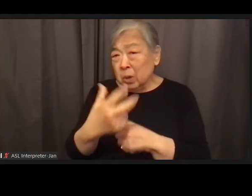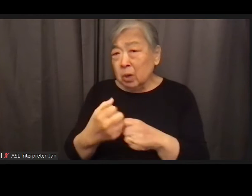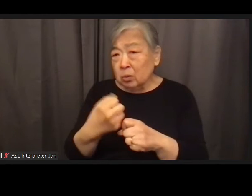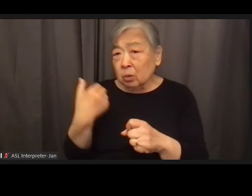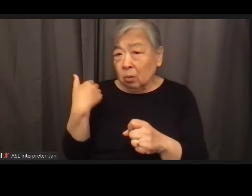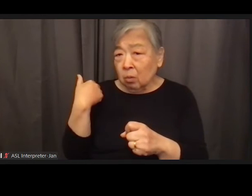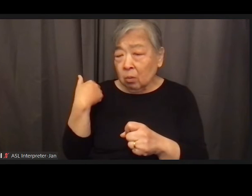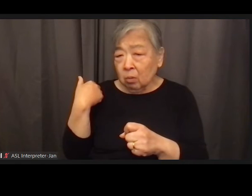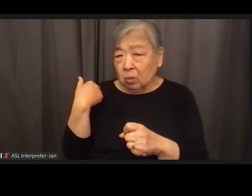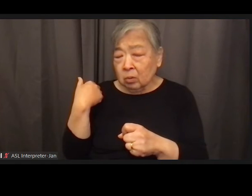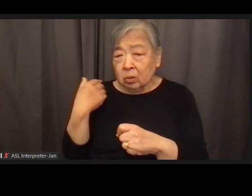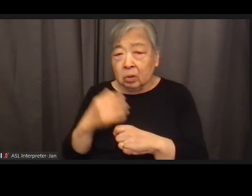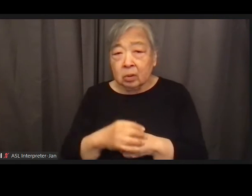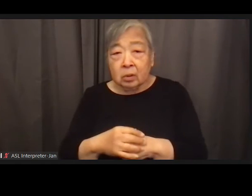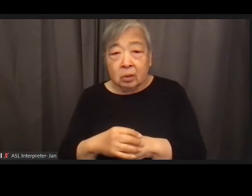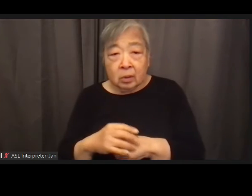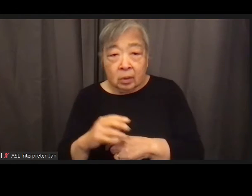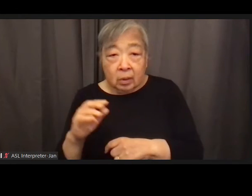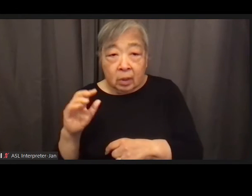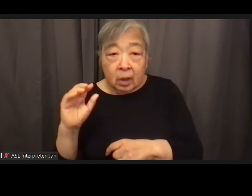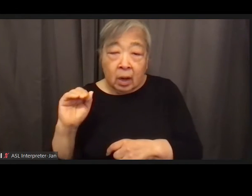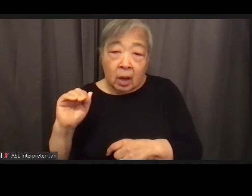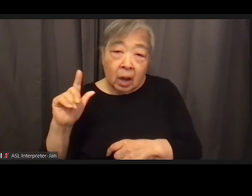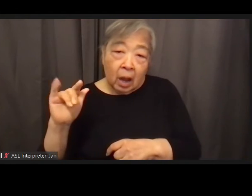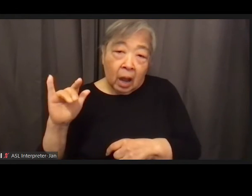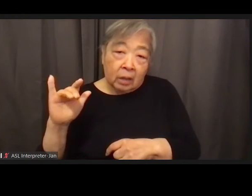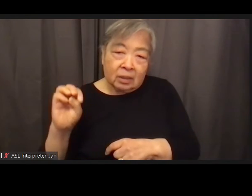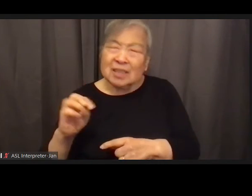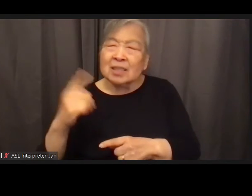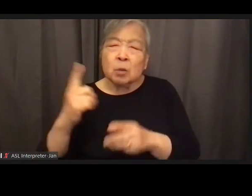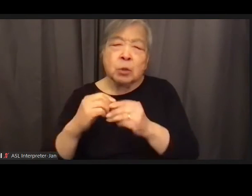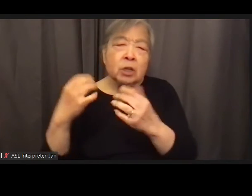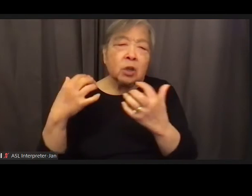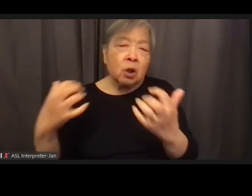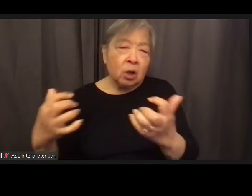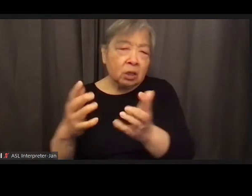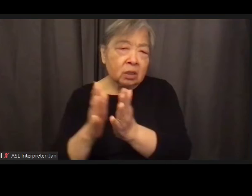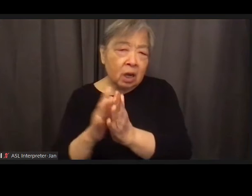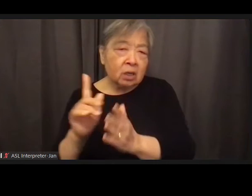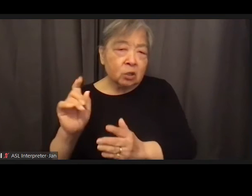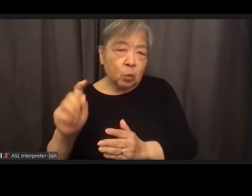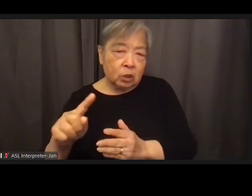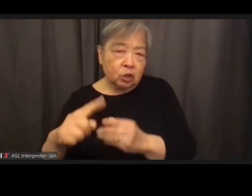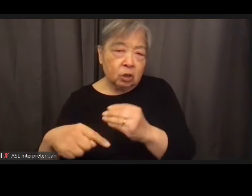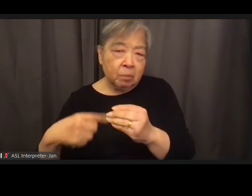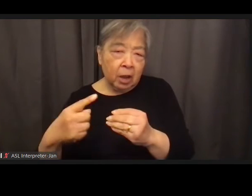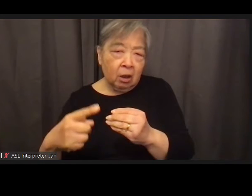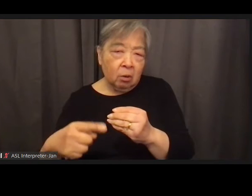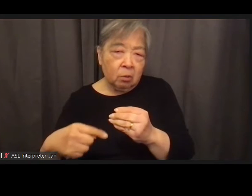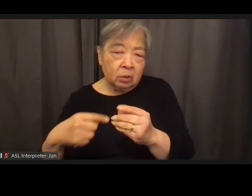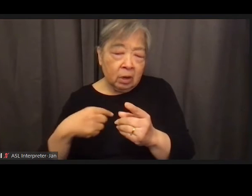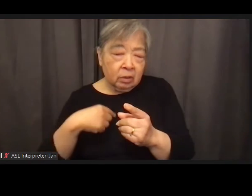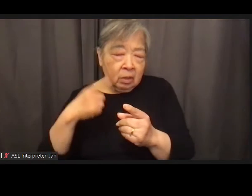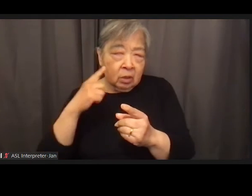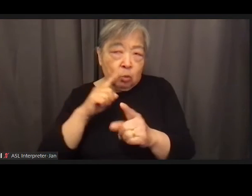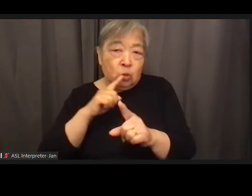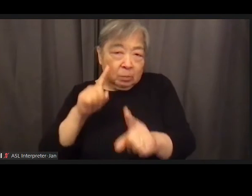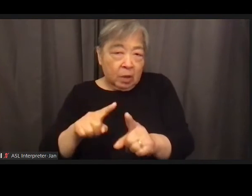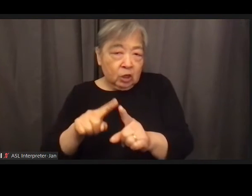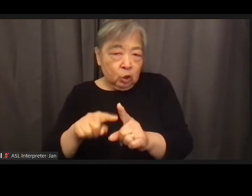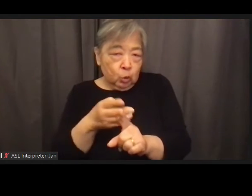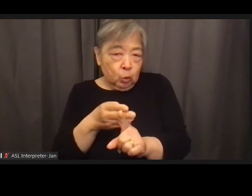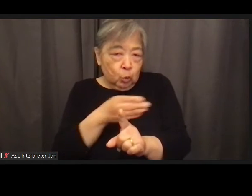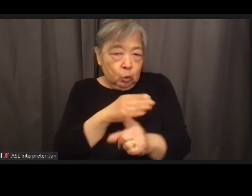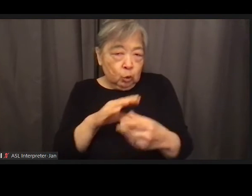Mm-hmm. Mm-hmm. Yeah, and you know, and we had a question from someone in the audience about, I think responding to the earlier story